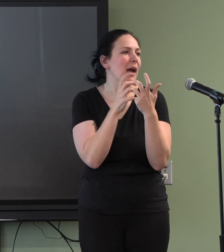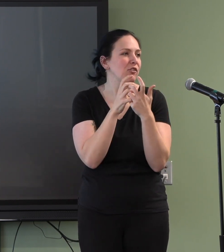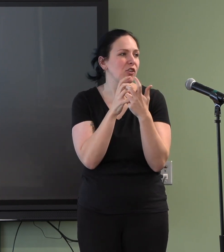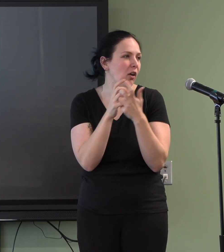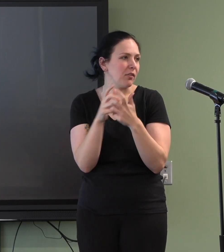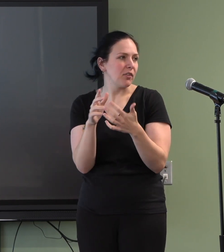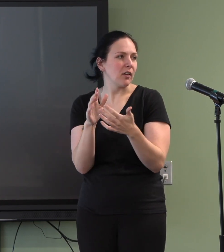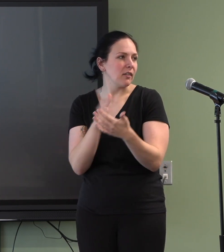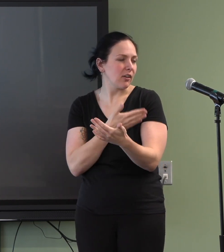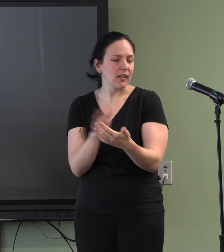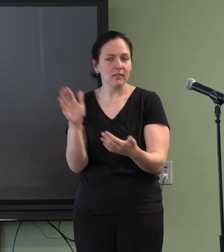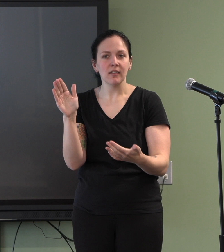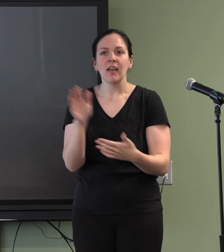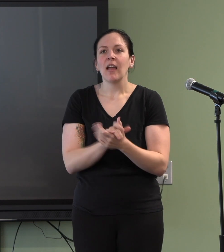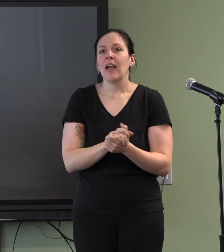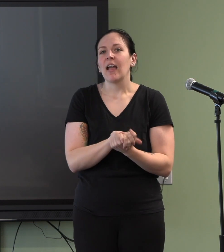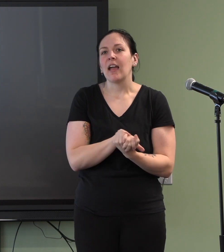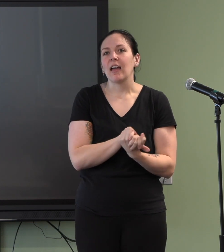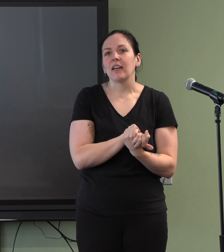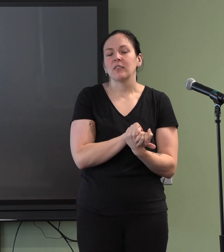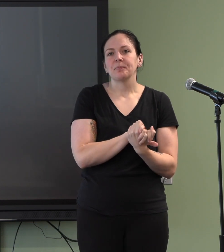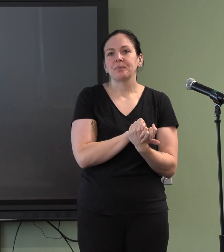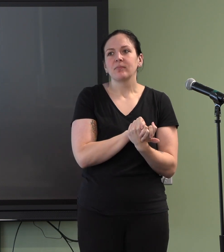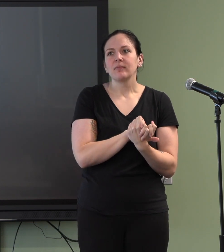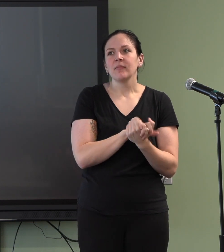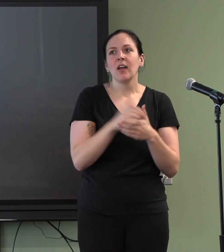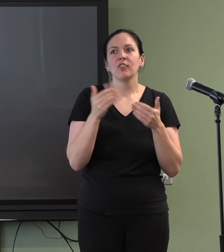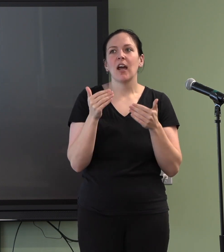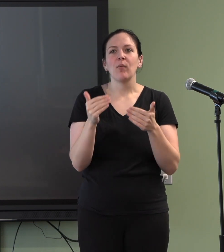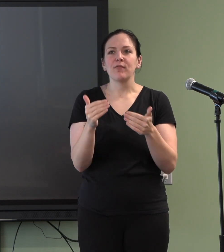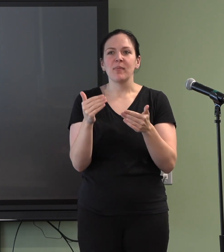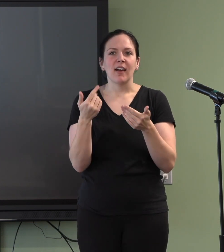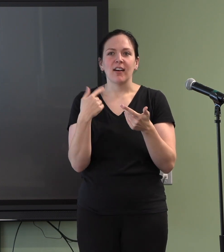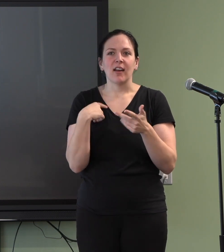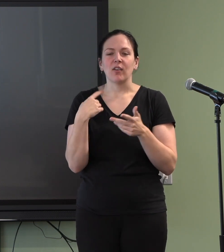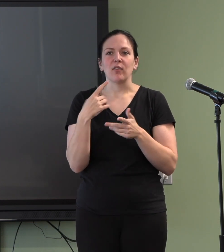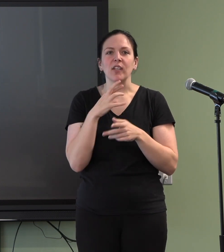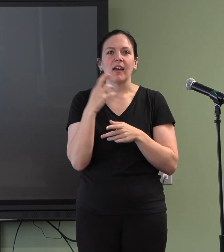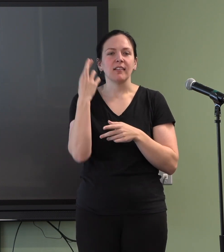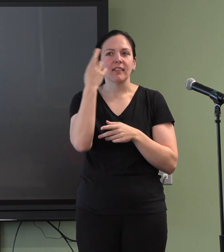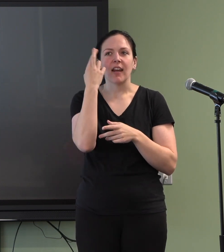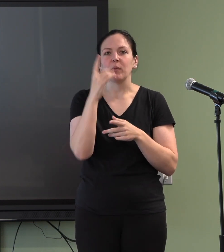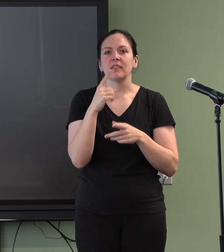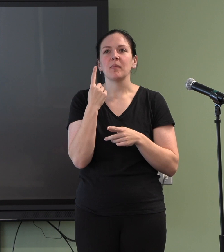matched all of the lyrics, and I just kind of went from there, and I realized that it was something